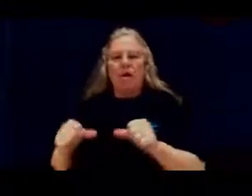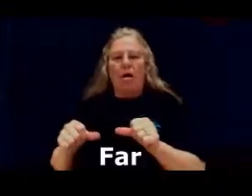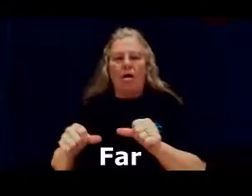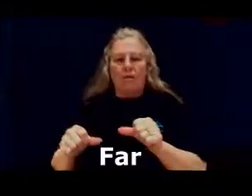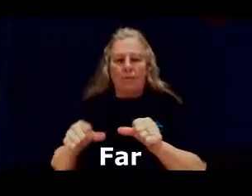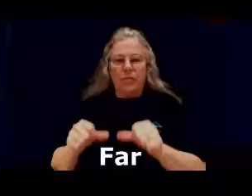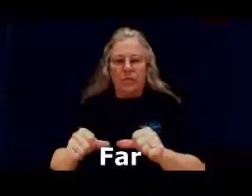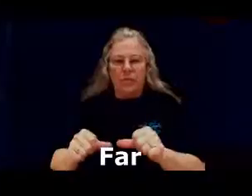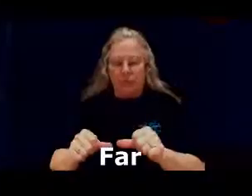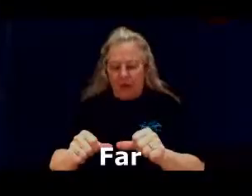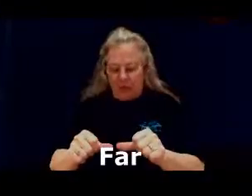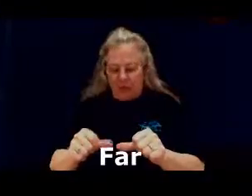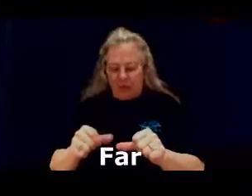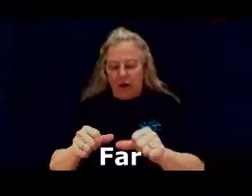Far. You've got your